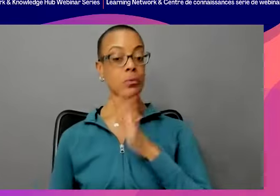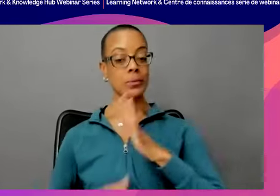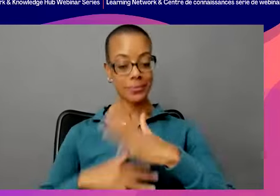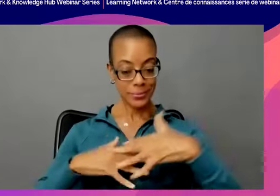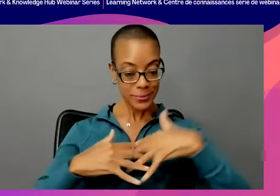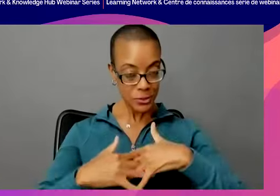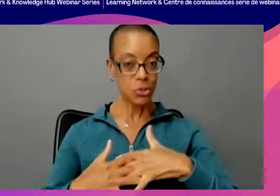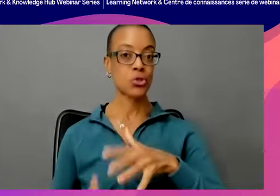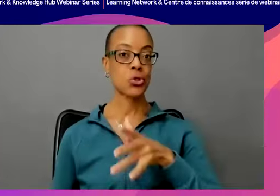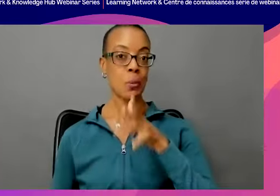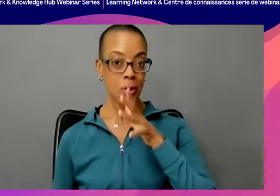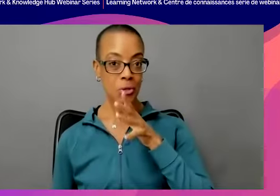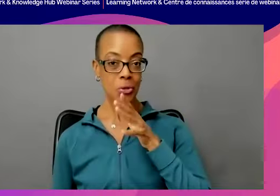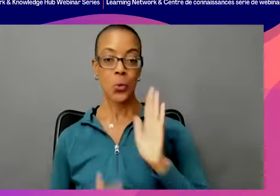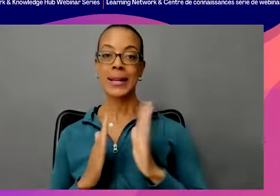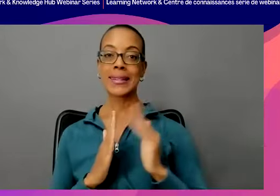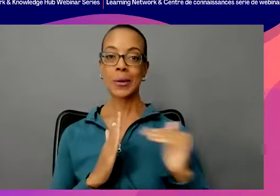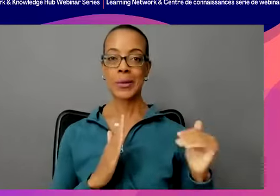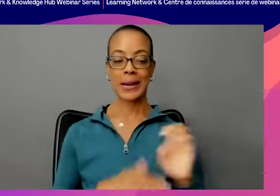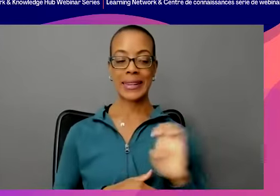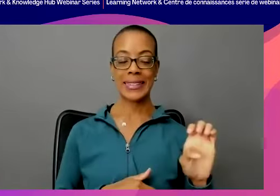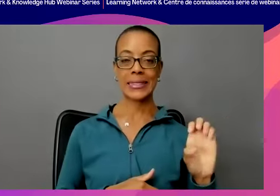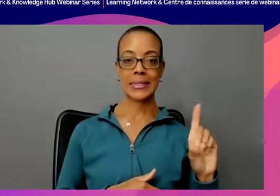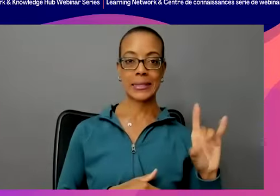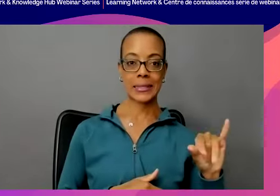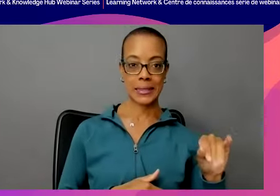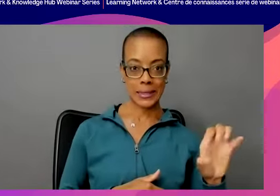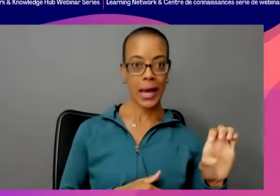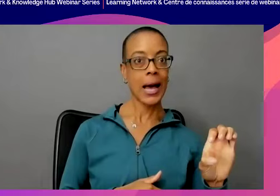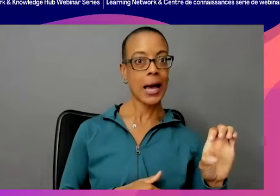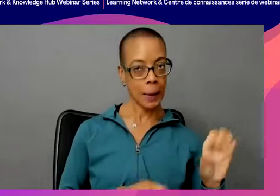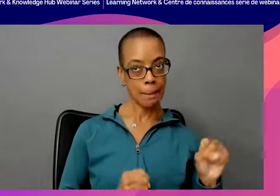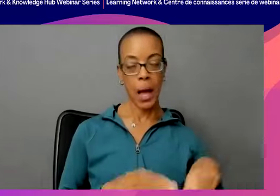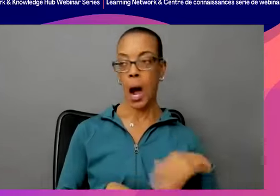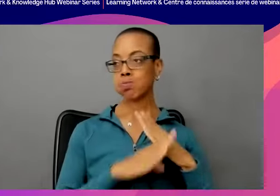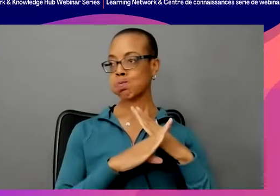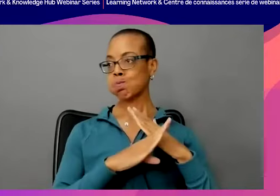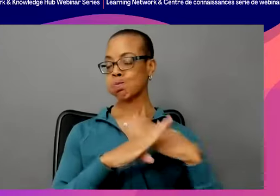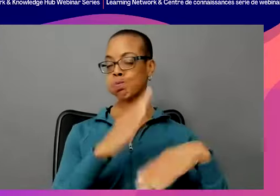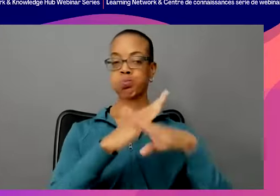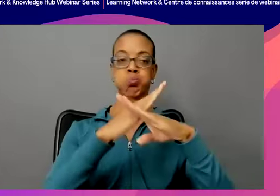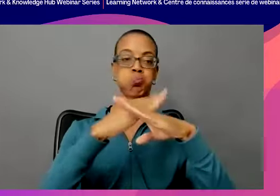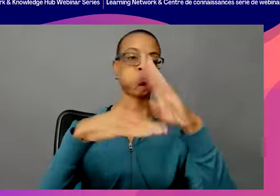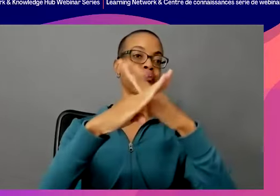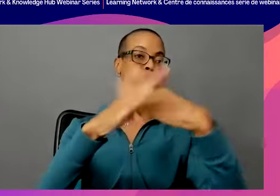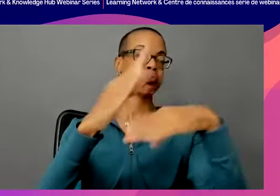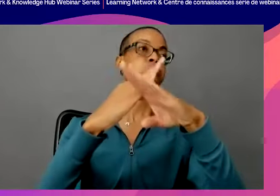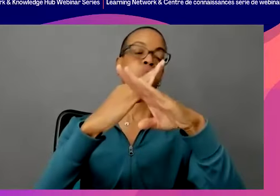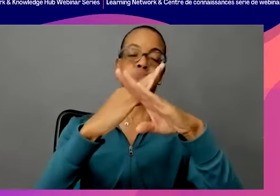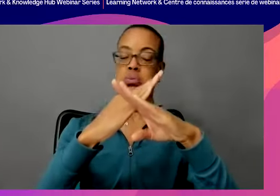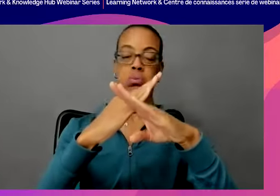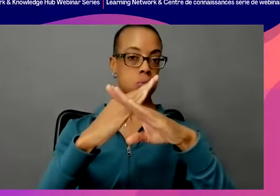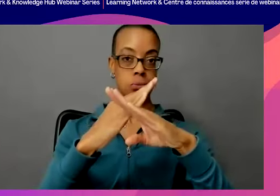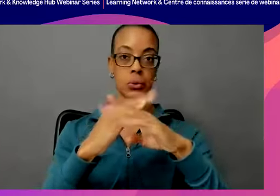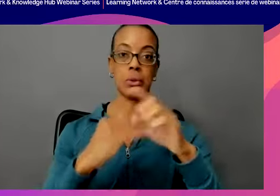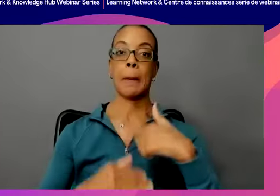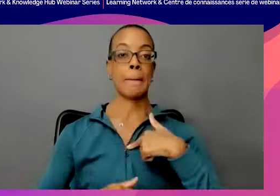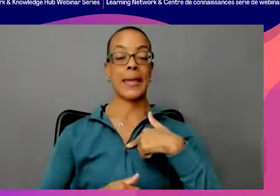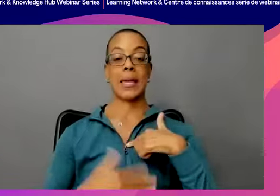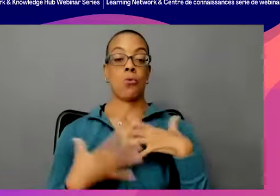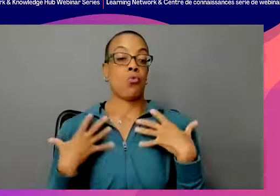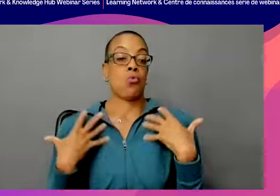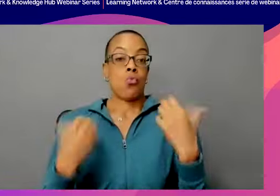in the downtown East Side, you know, I have many strikes against me just because I'm a recovering addict. I'm Indigenous.